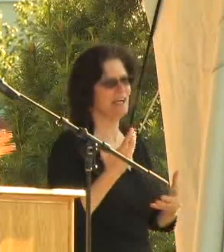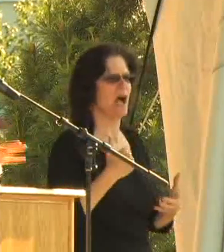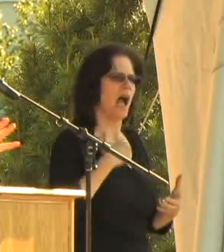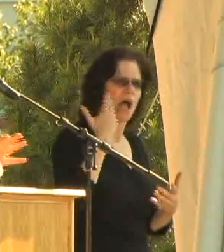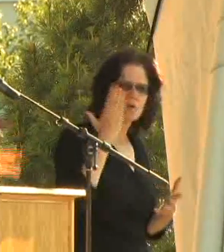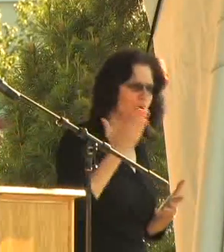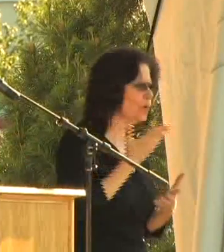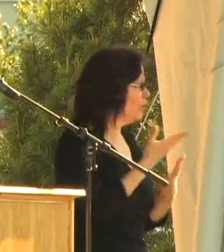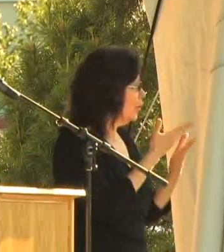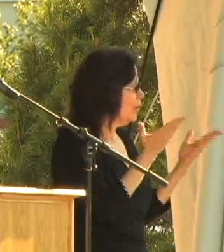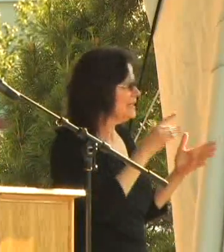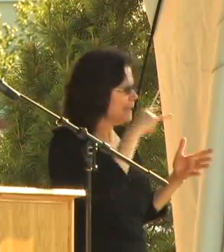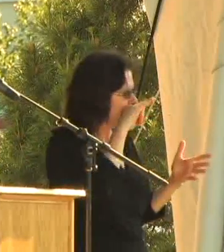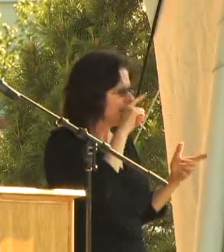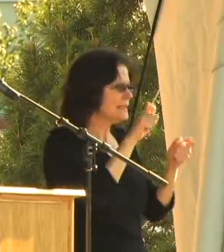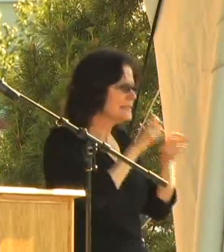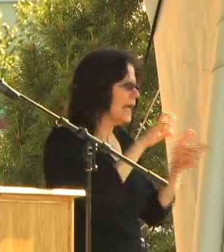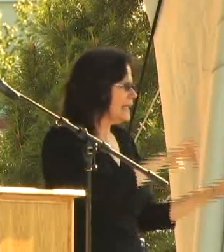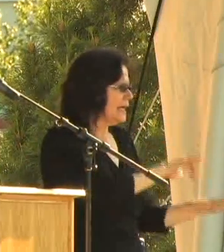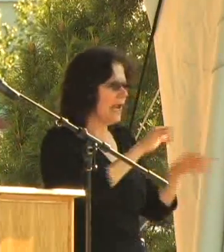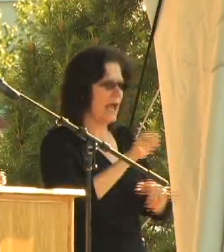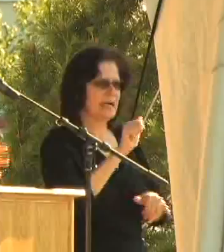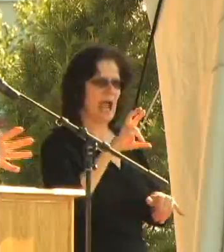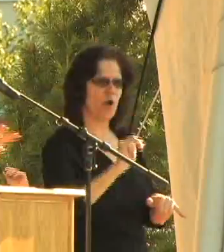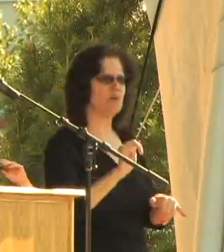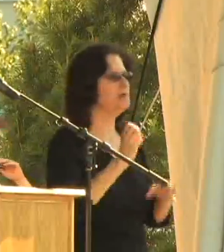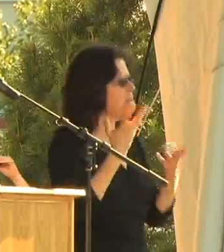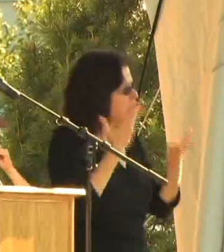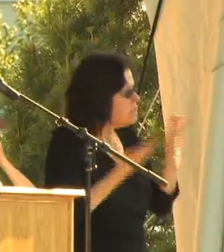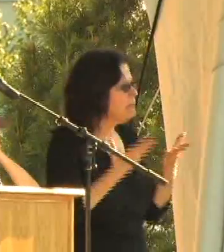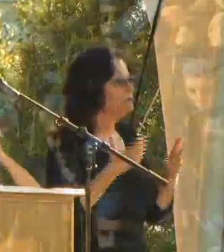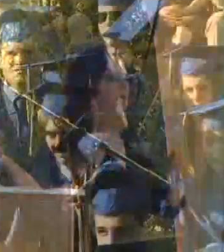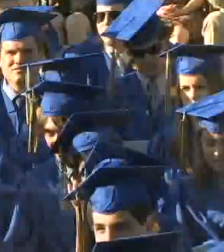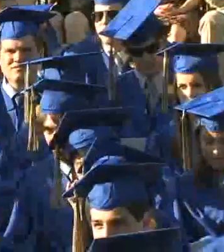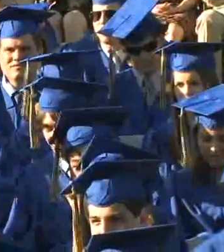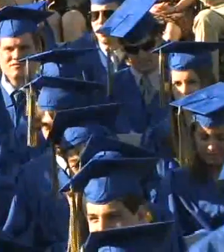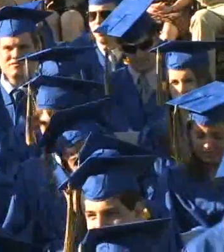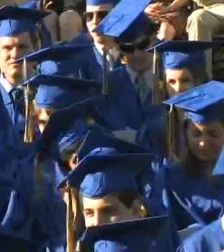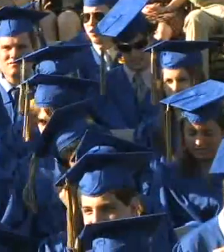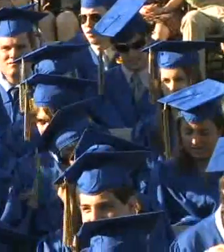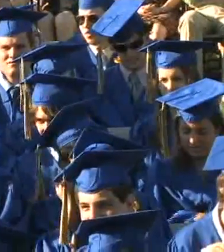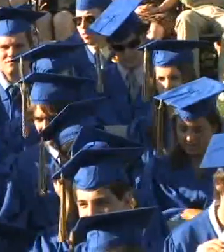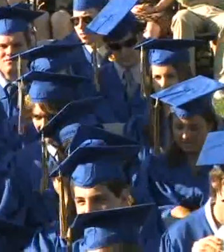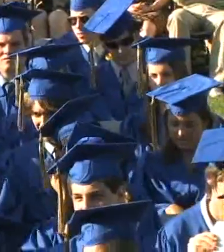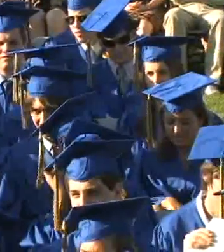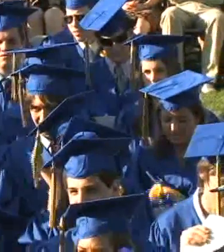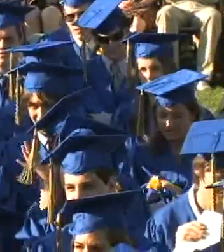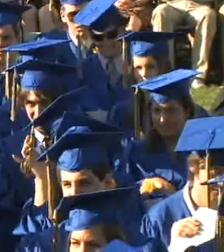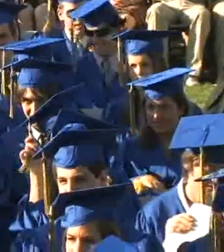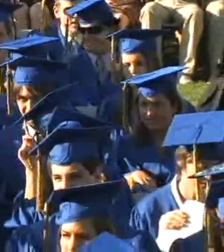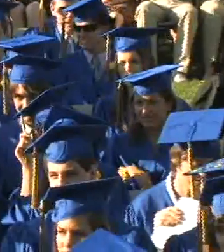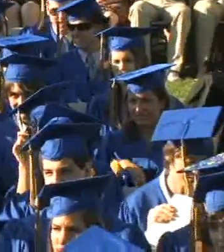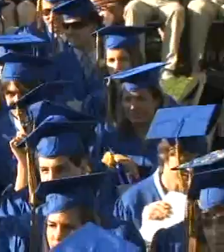your kids are exactly like Aaron, but many of you probably got caught up in all those crazes, those childhood